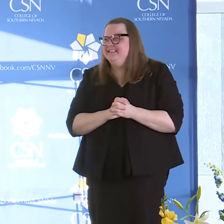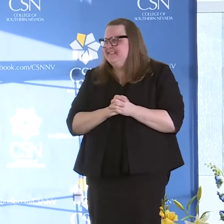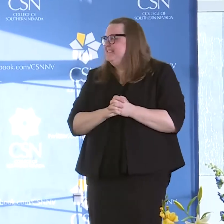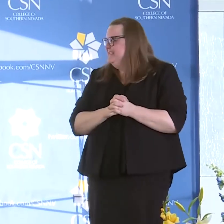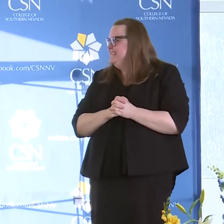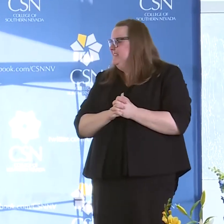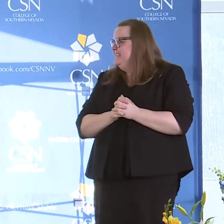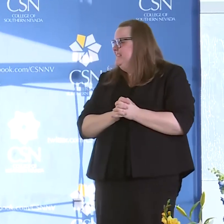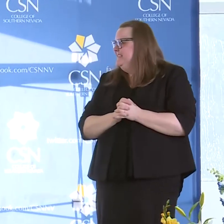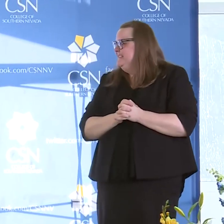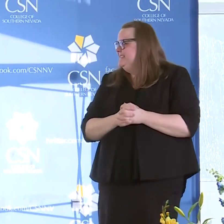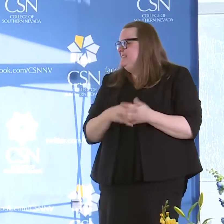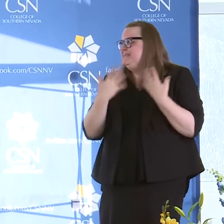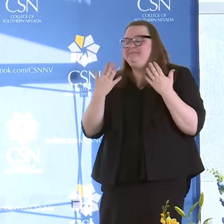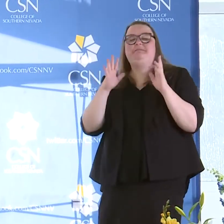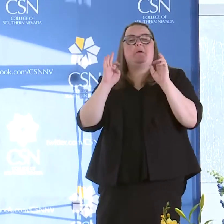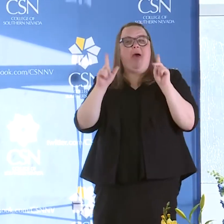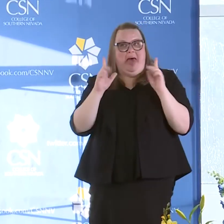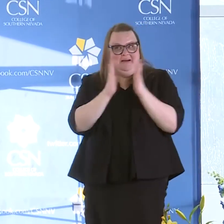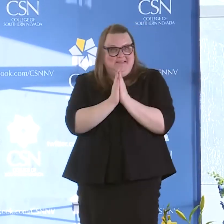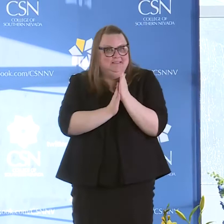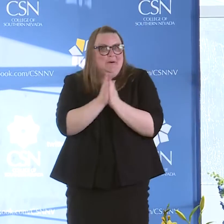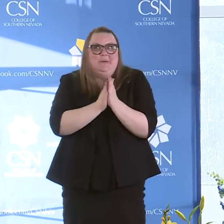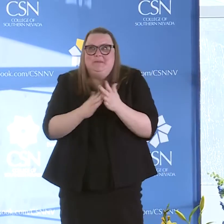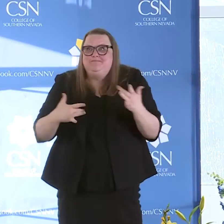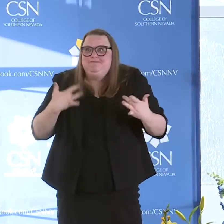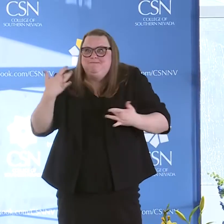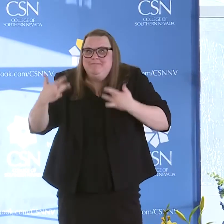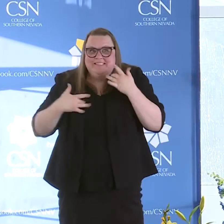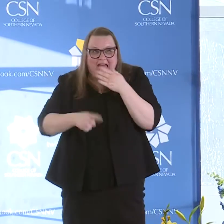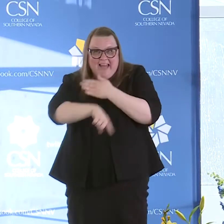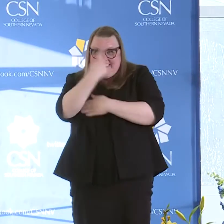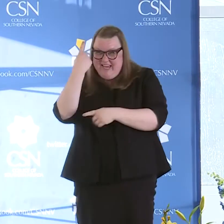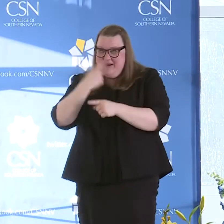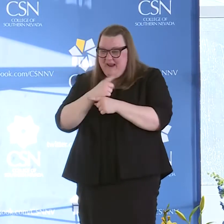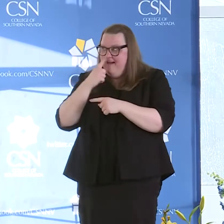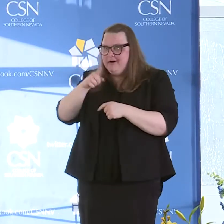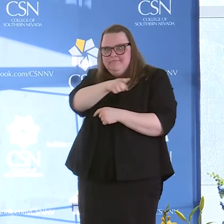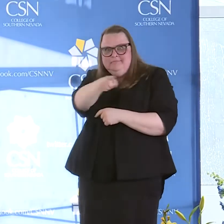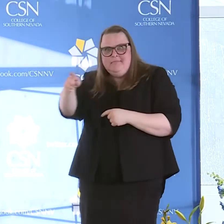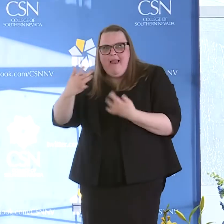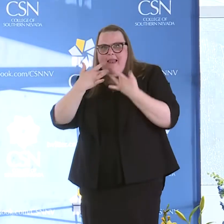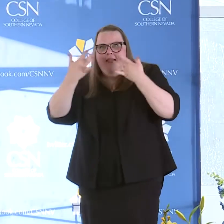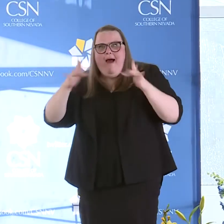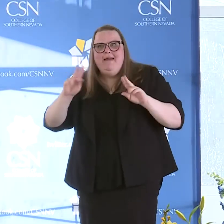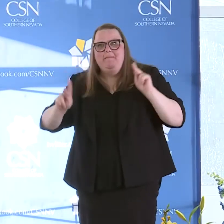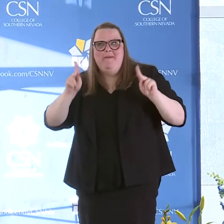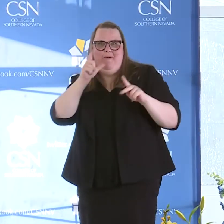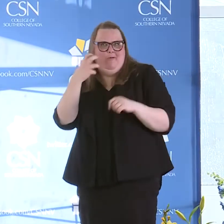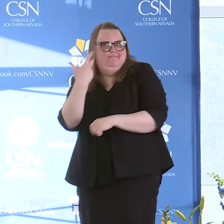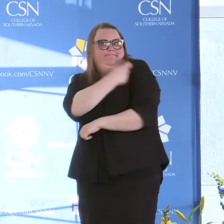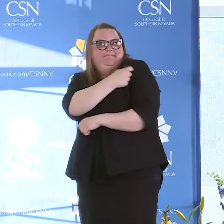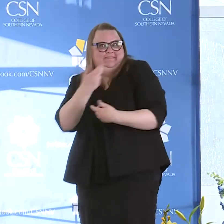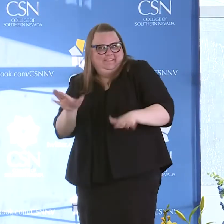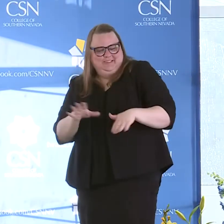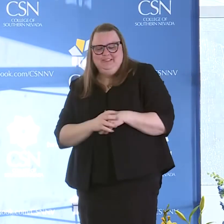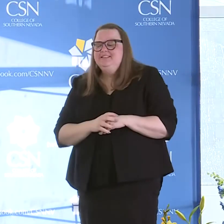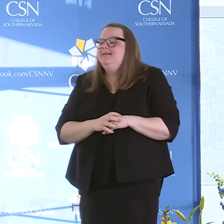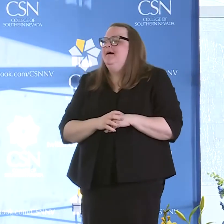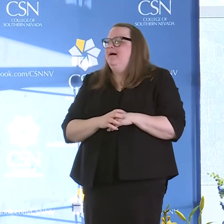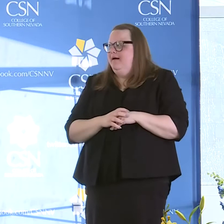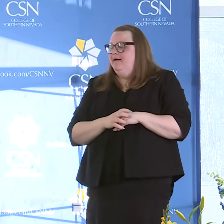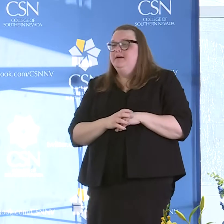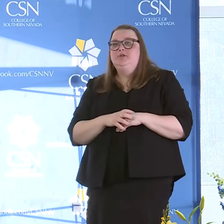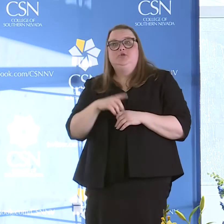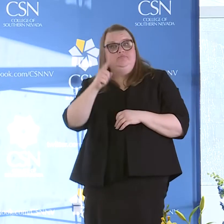Wow. Well, what an exciting day for these lucky vaccinated Nevadans to be